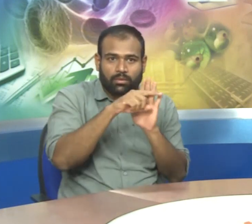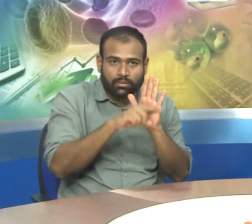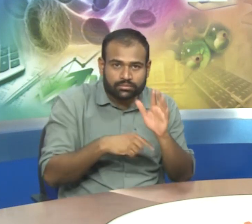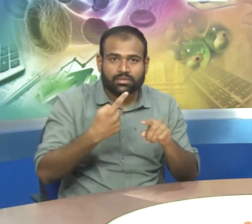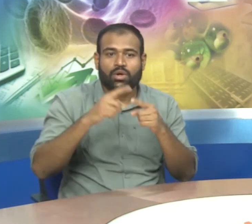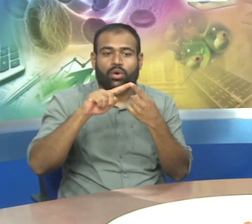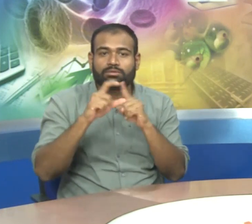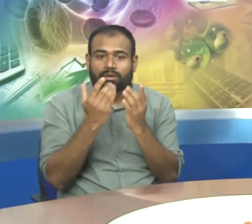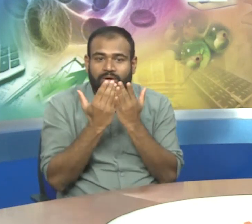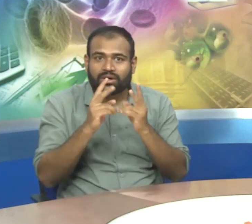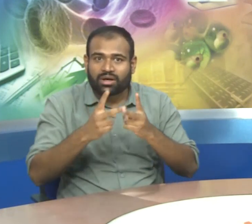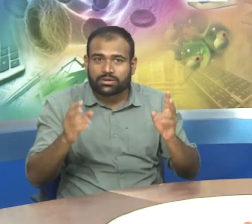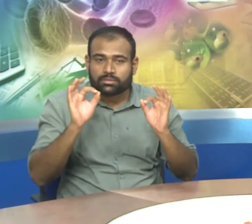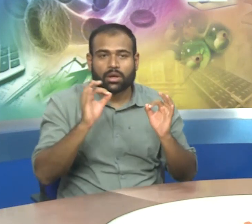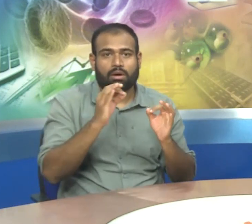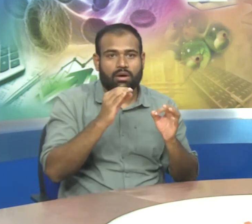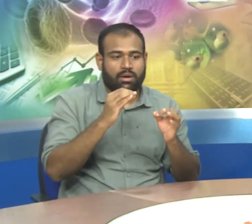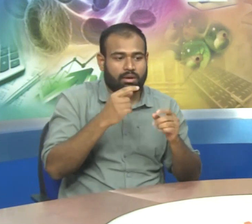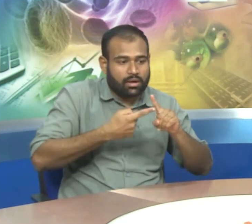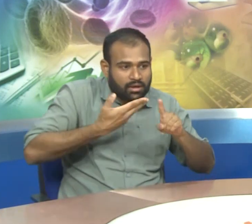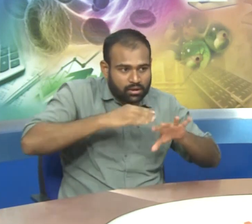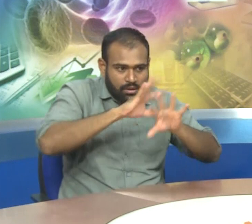instruction, or user education program.